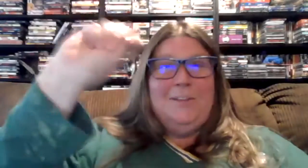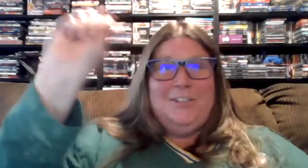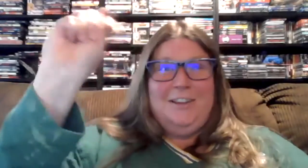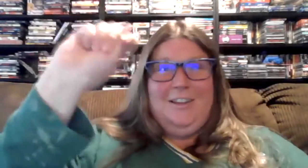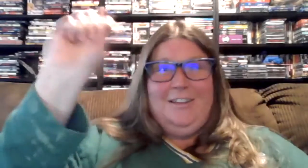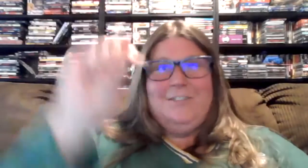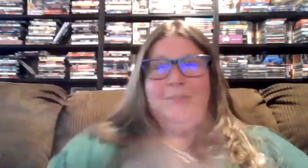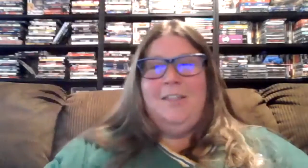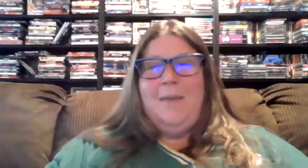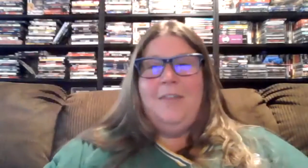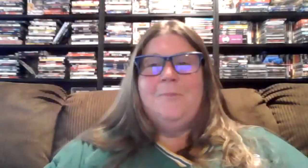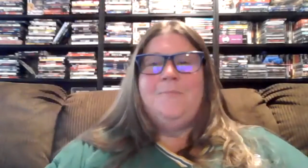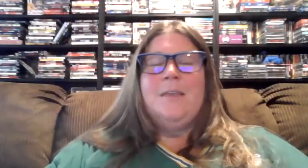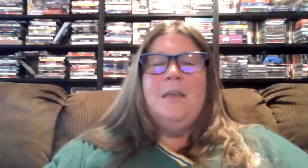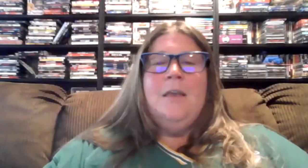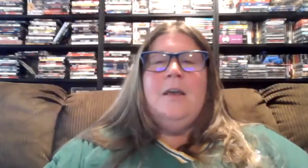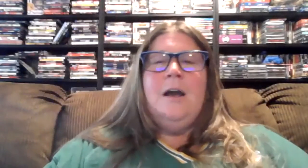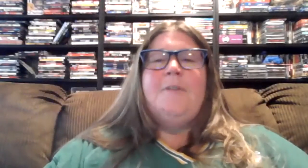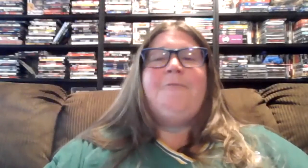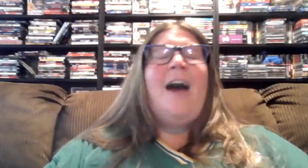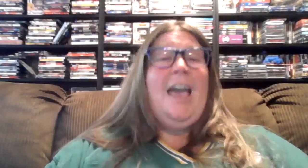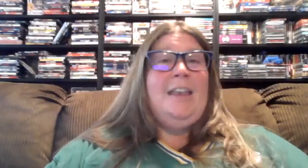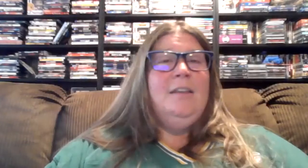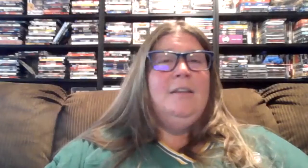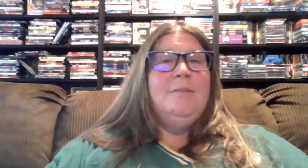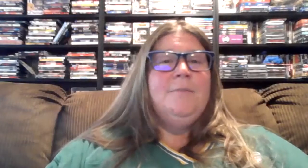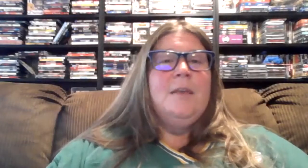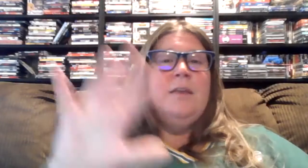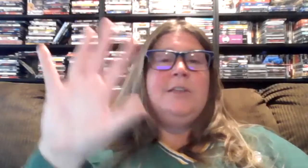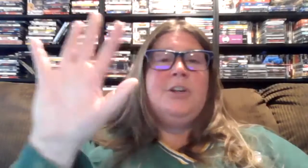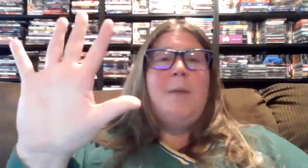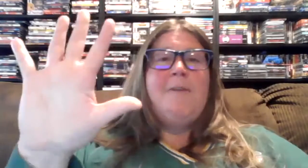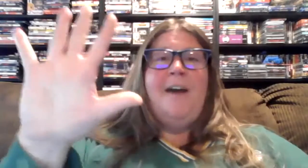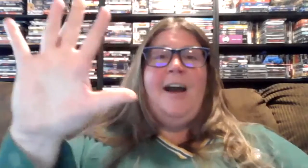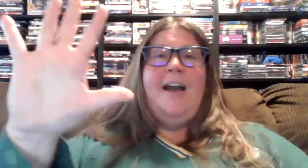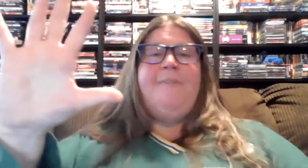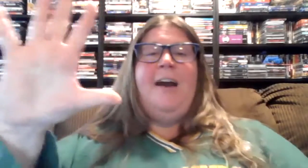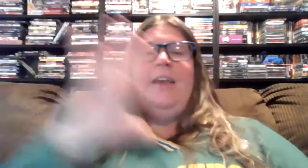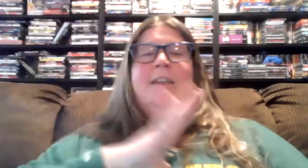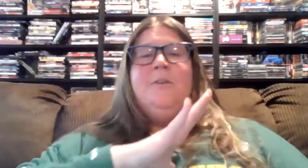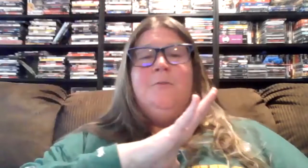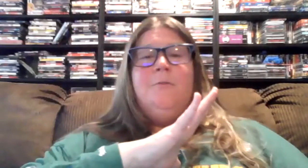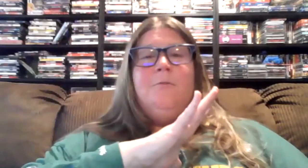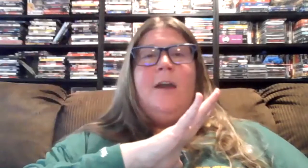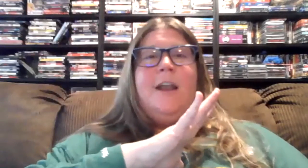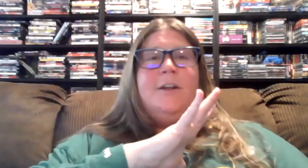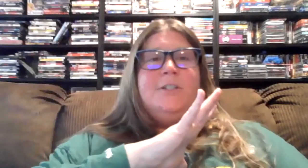just needs to run to the bathroom. Fine. It's your number 5, fine, right at your